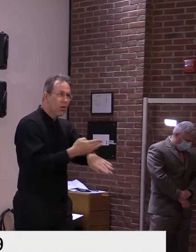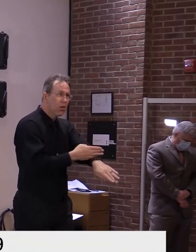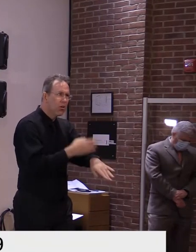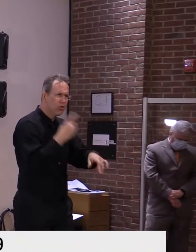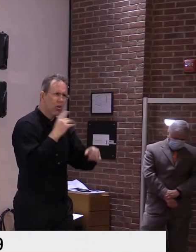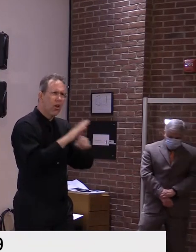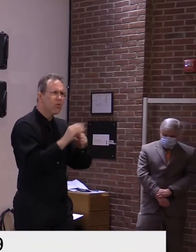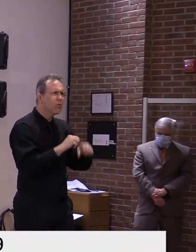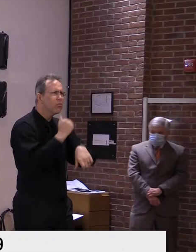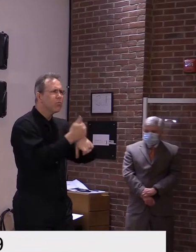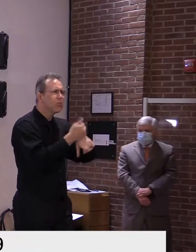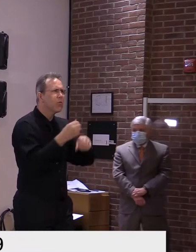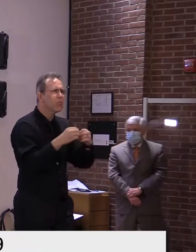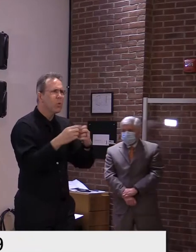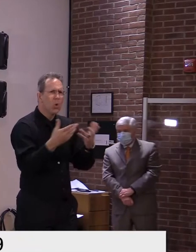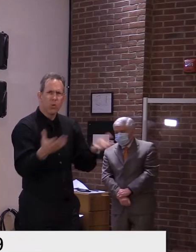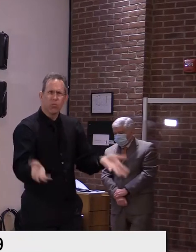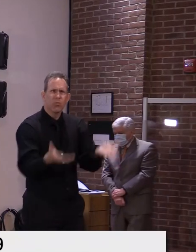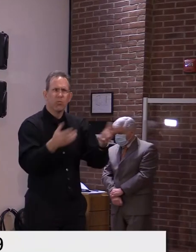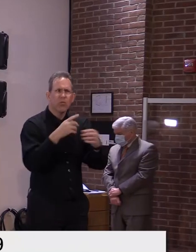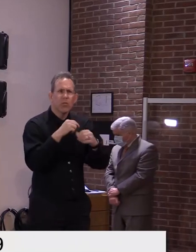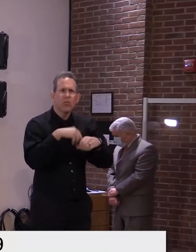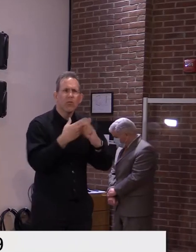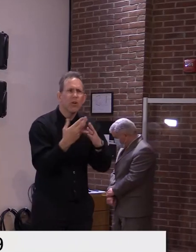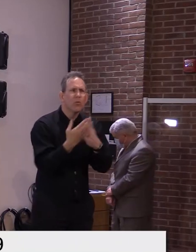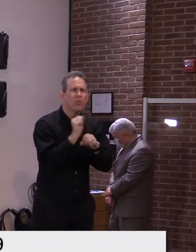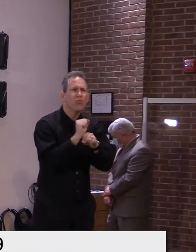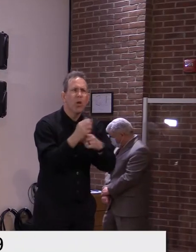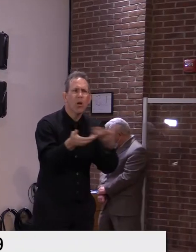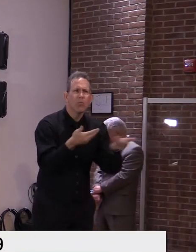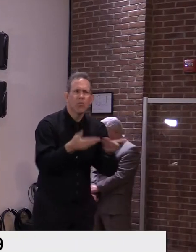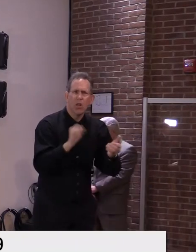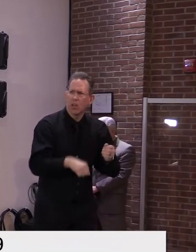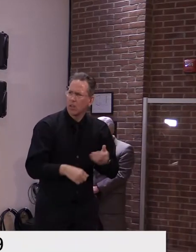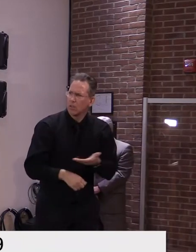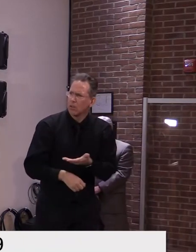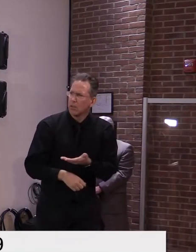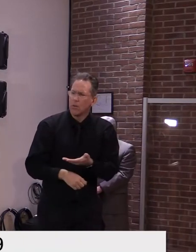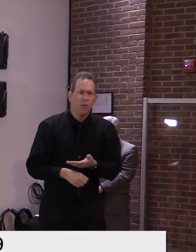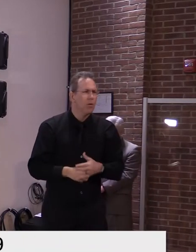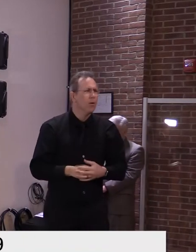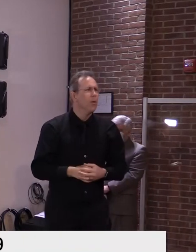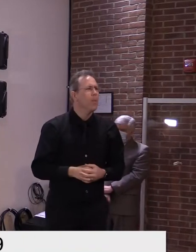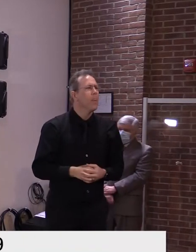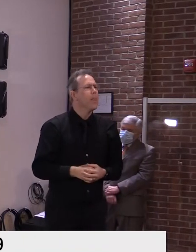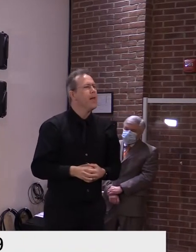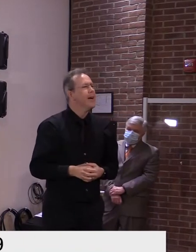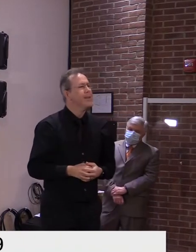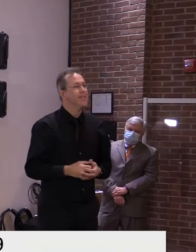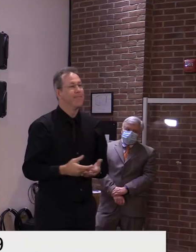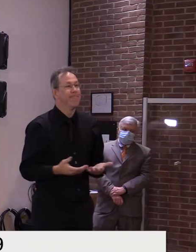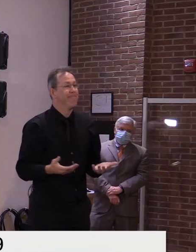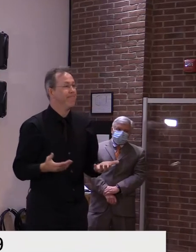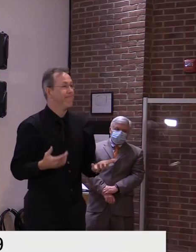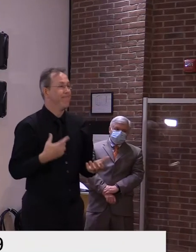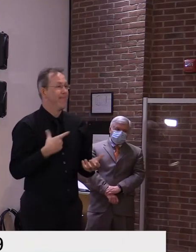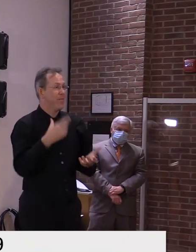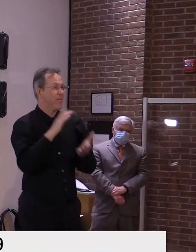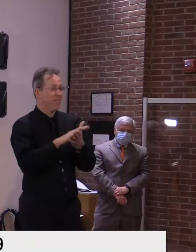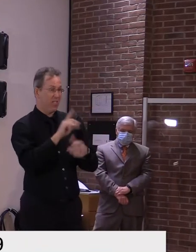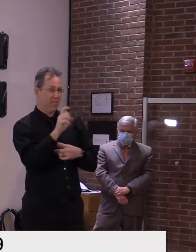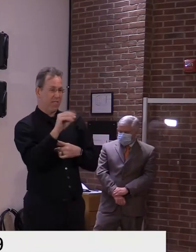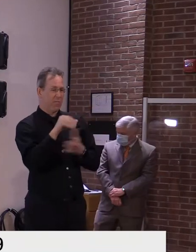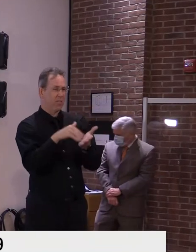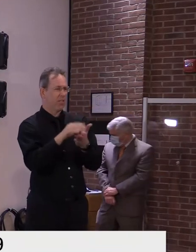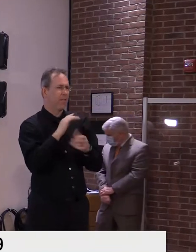from? Yeah, I don't believe it's enough, Tim. As a matter of fact, we'll be presenting our plan to the legislature. It gives me an opportunity to